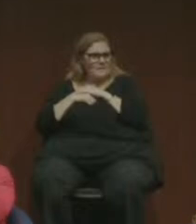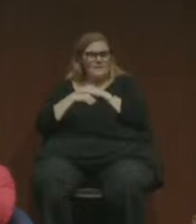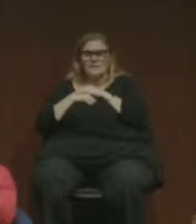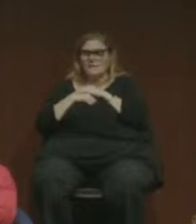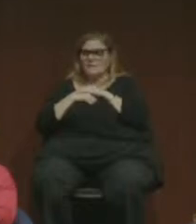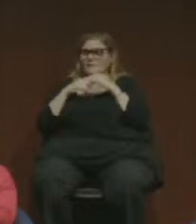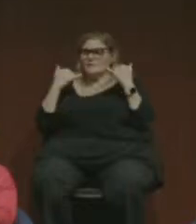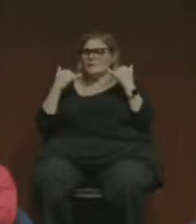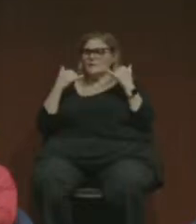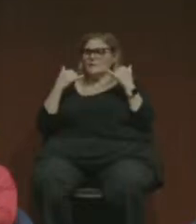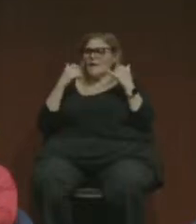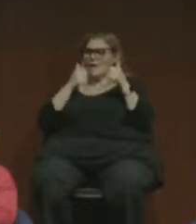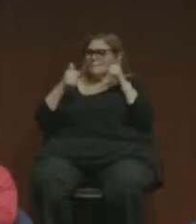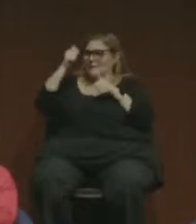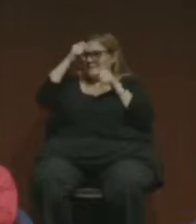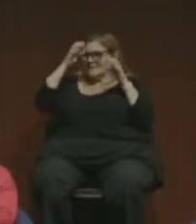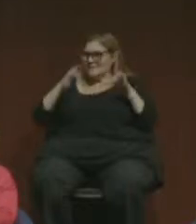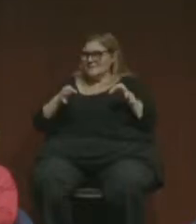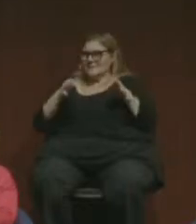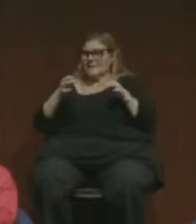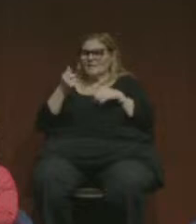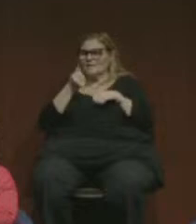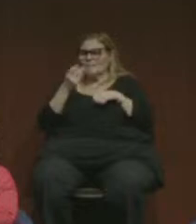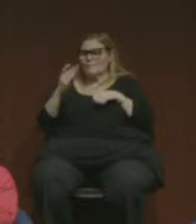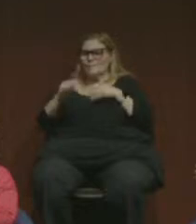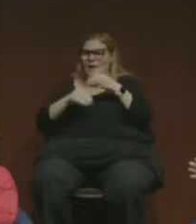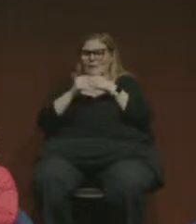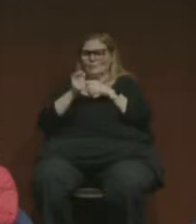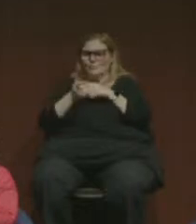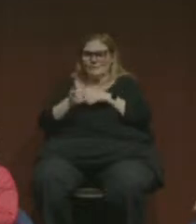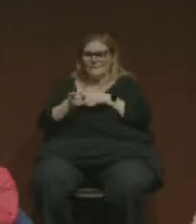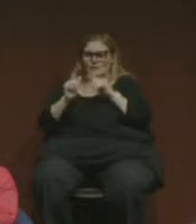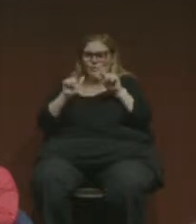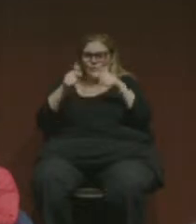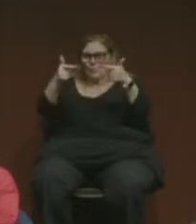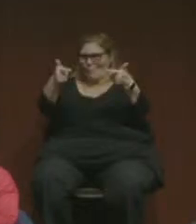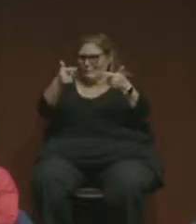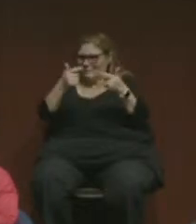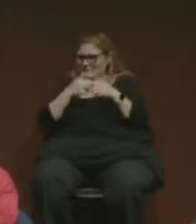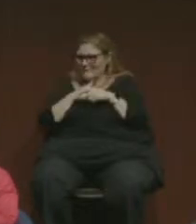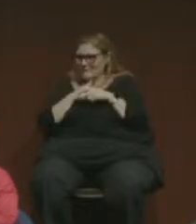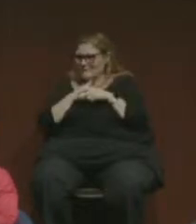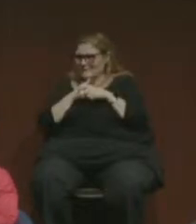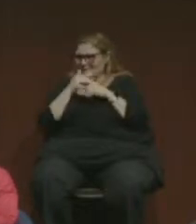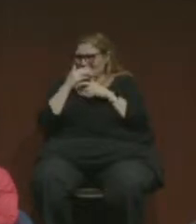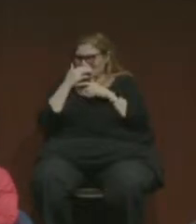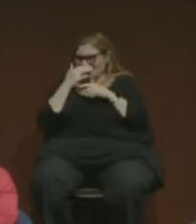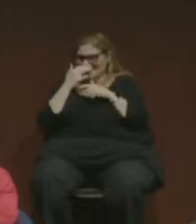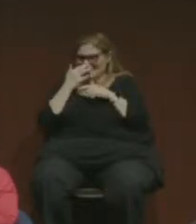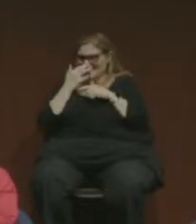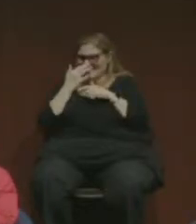I'm going to make an executive decision and take a few extra minutes to just open it up. Sorry.